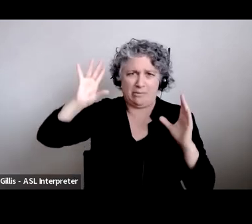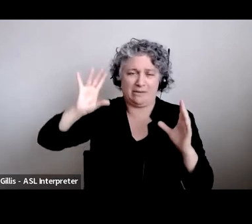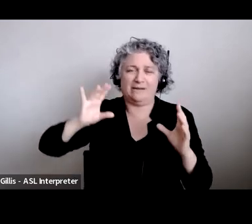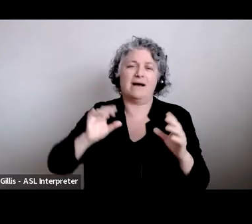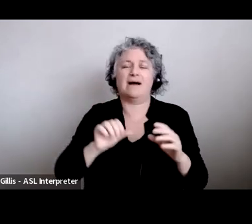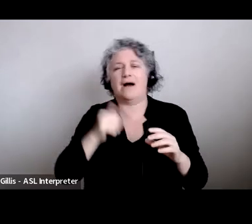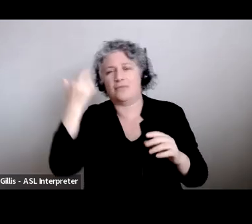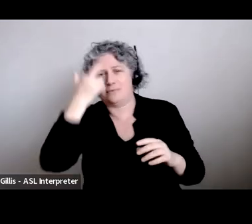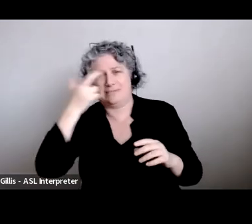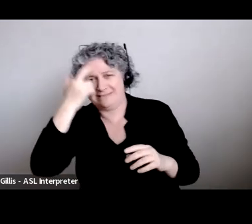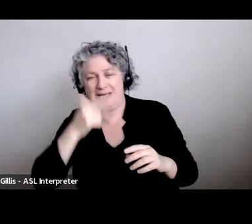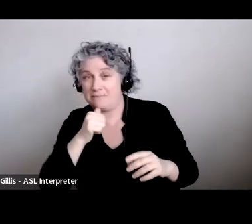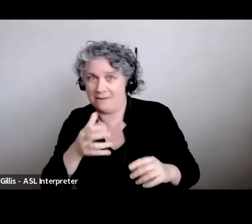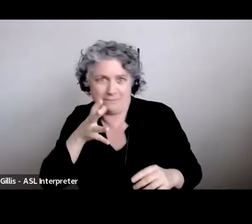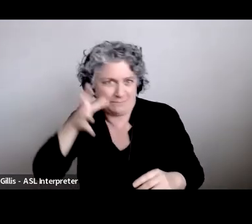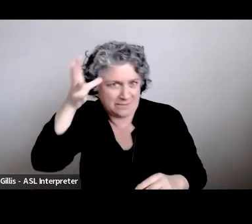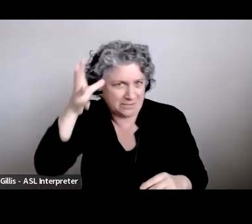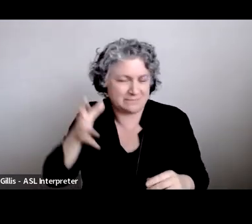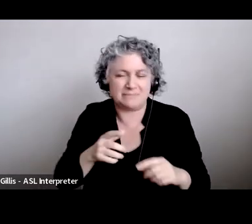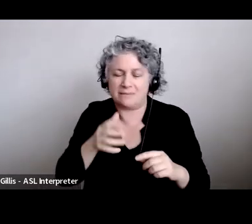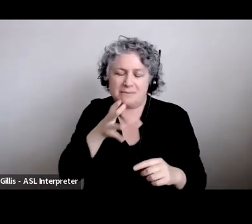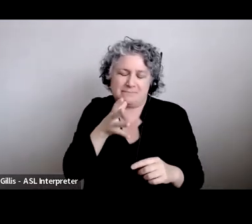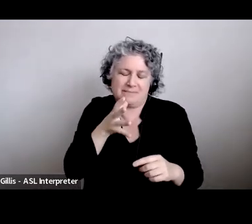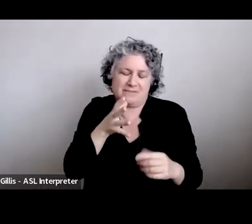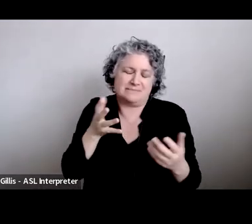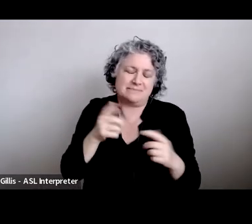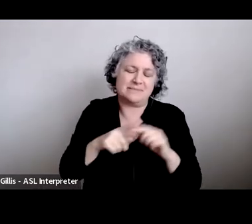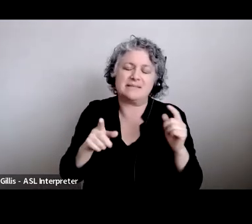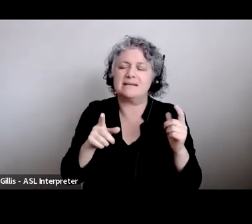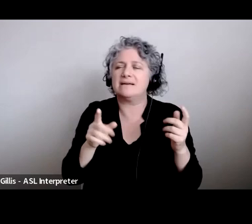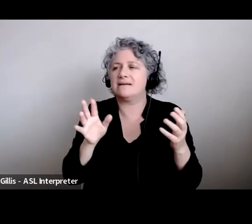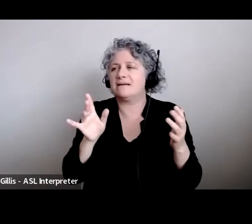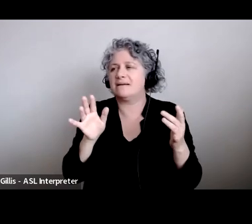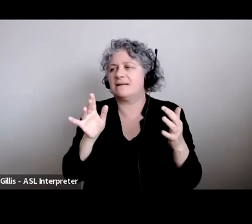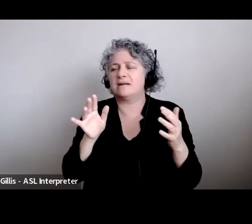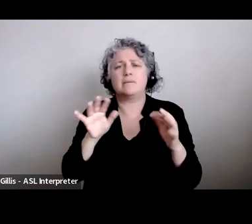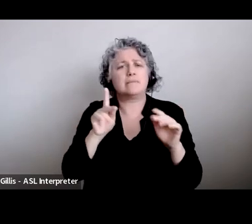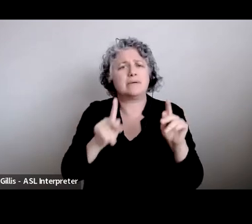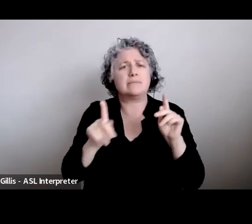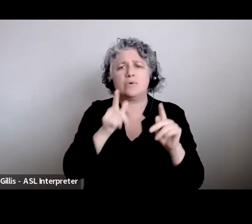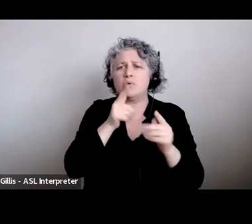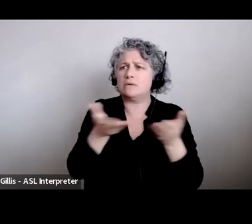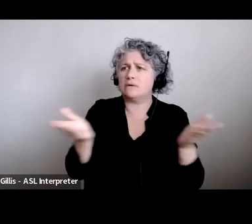But I do see for people with families, it's